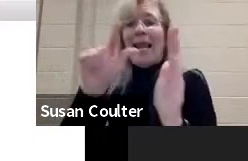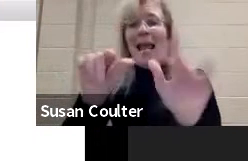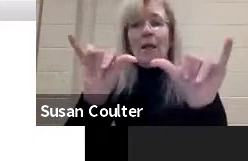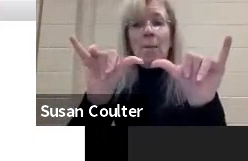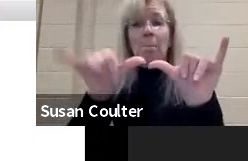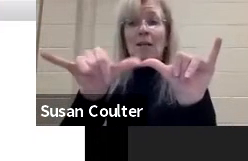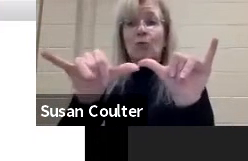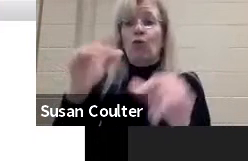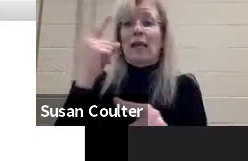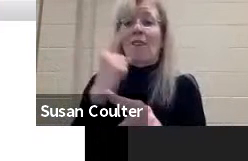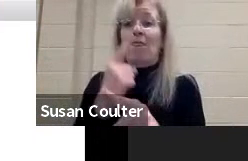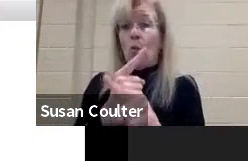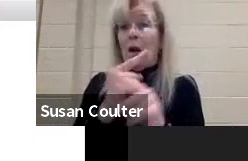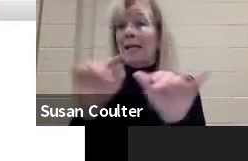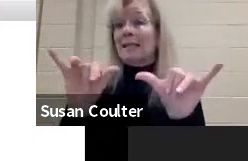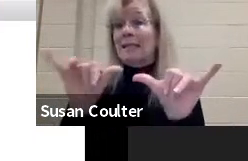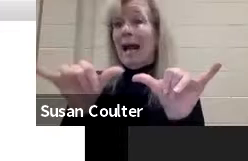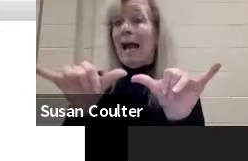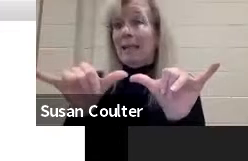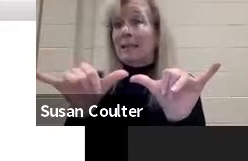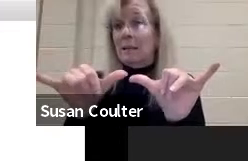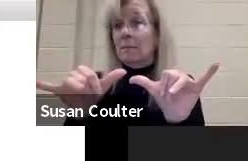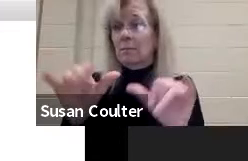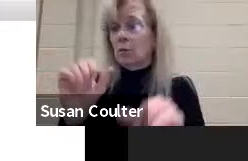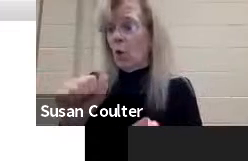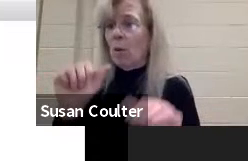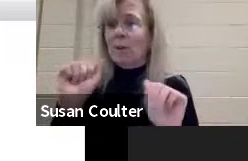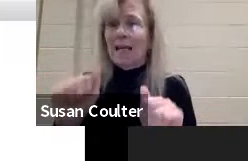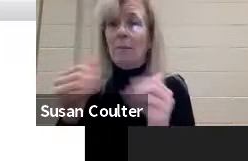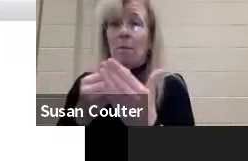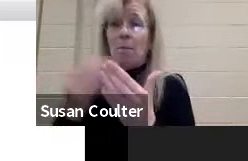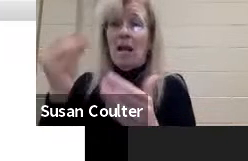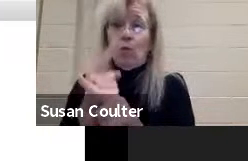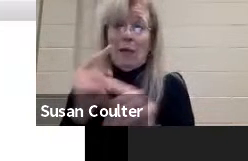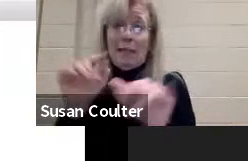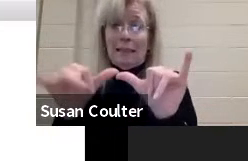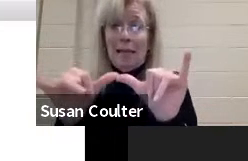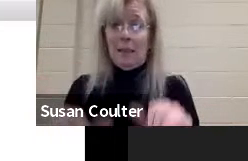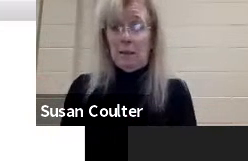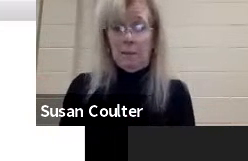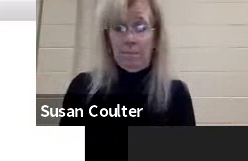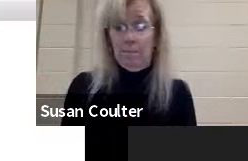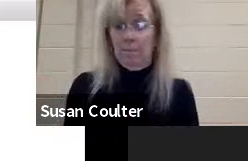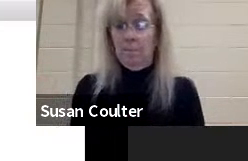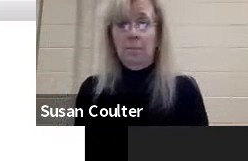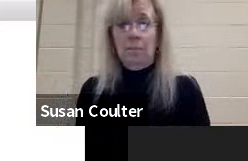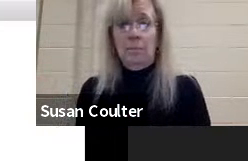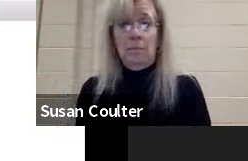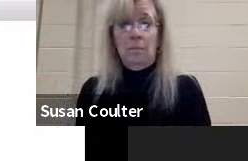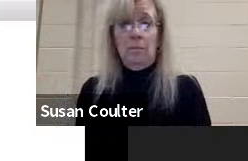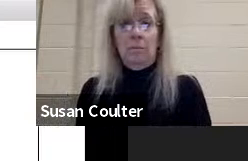But again, I had to measure to get the right size. So I was able to buy the right size.